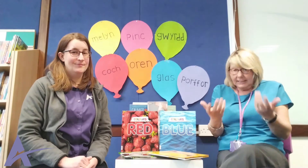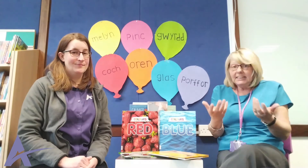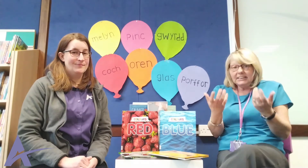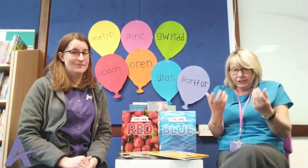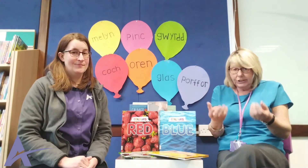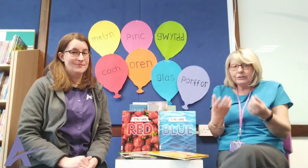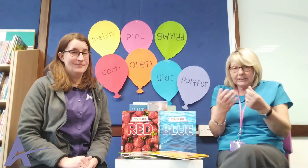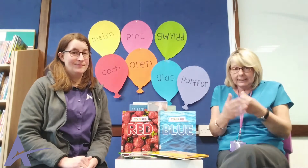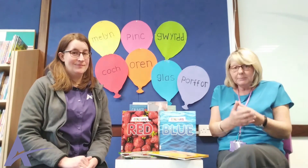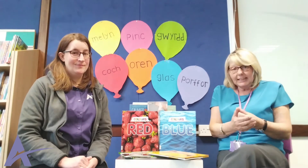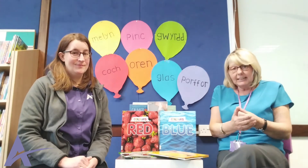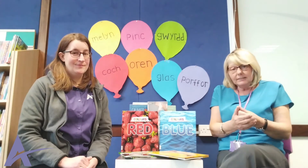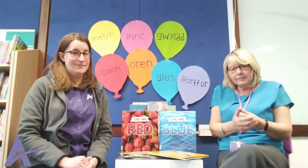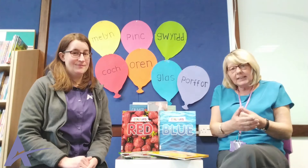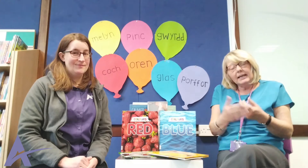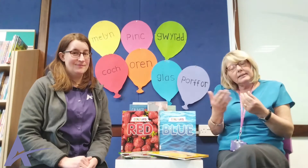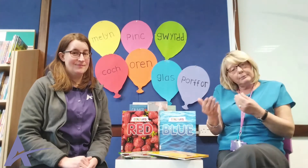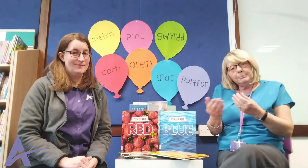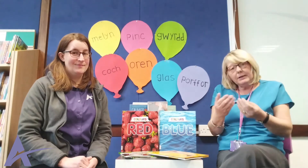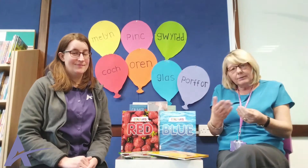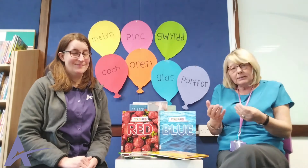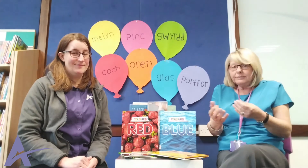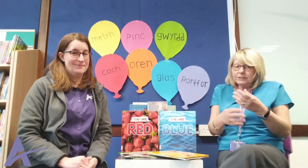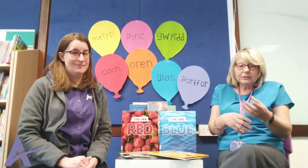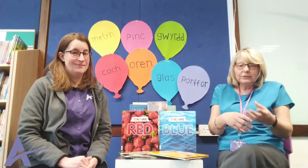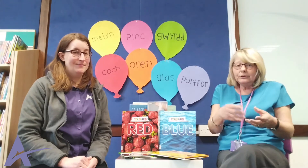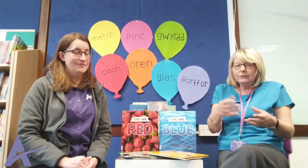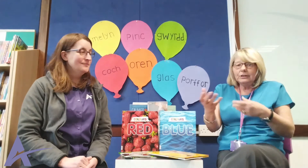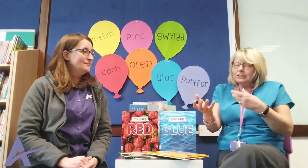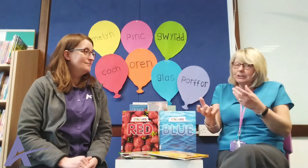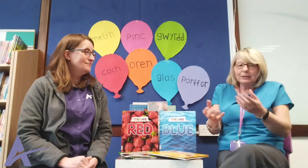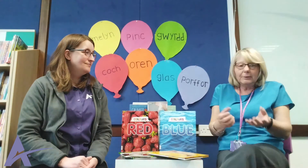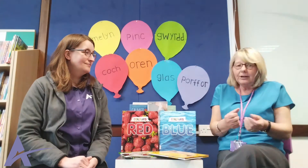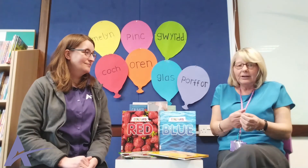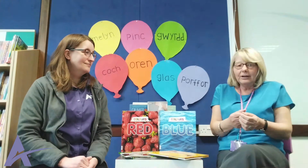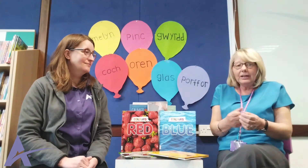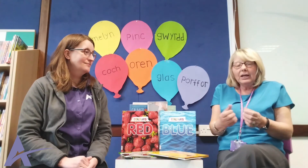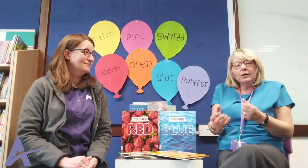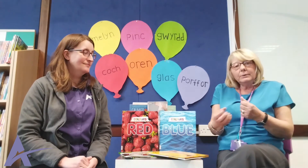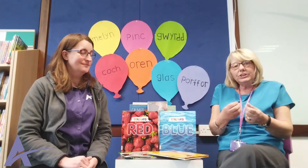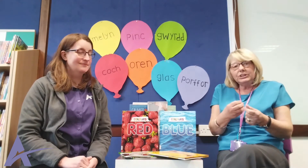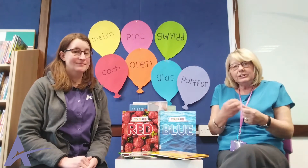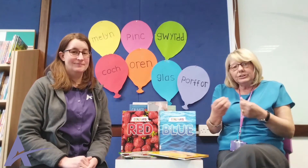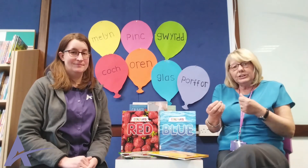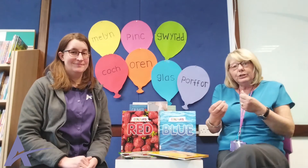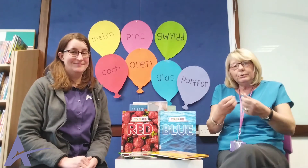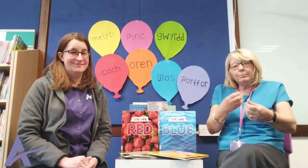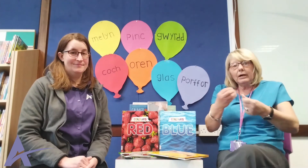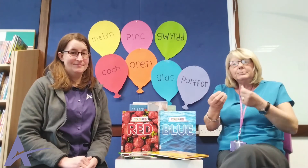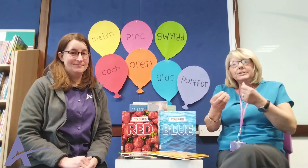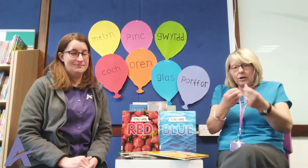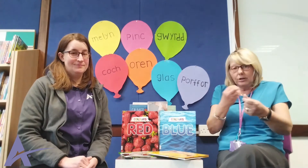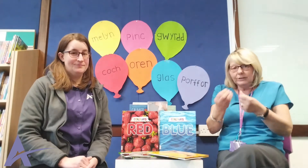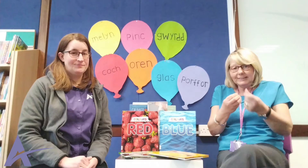need to use it themselves. They will be going off to school or to the park with children who perhaps are